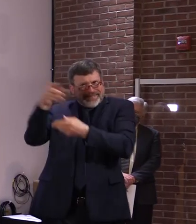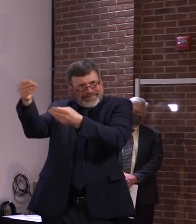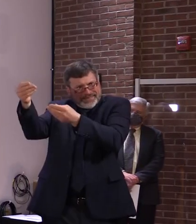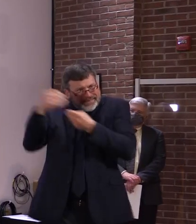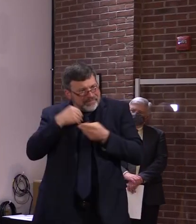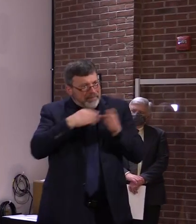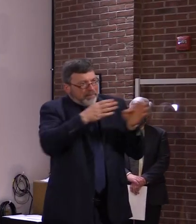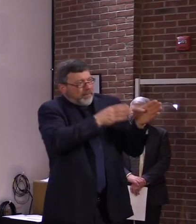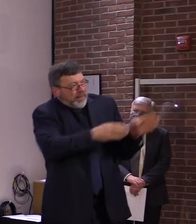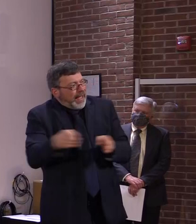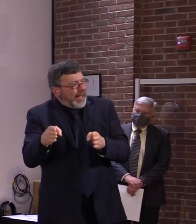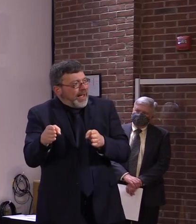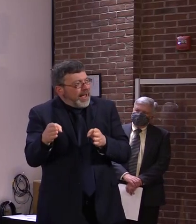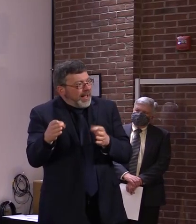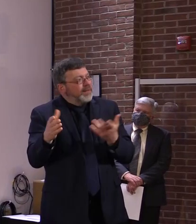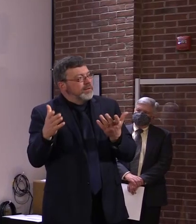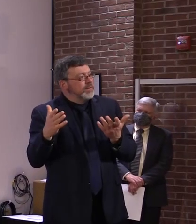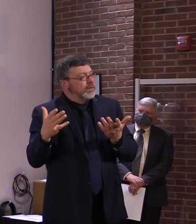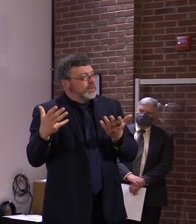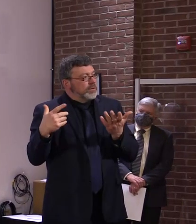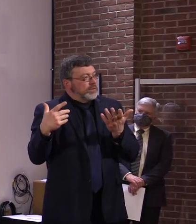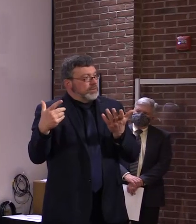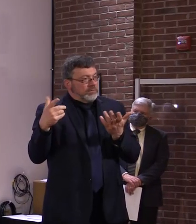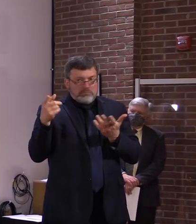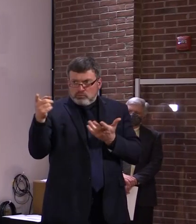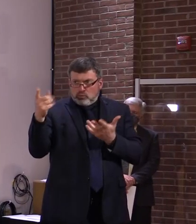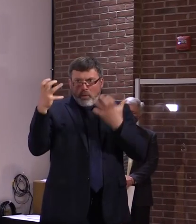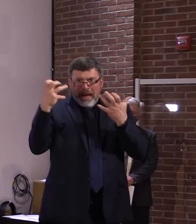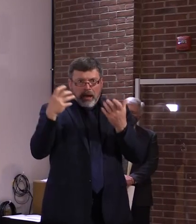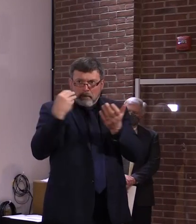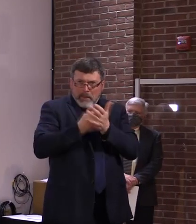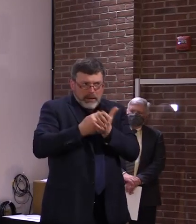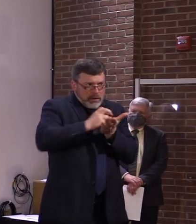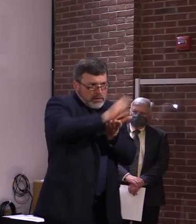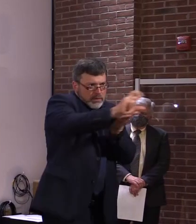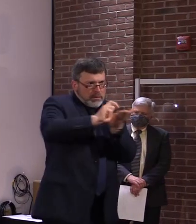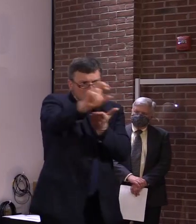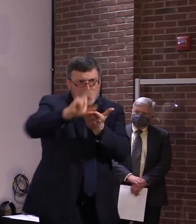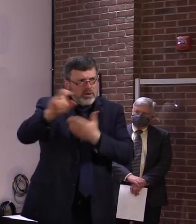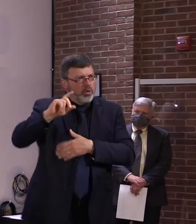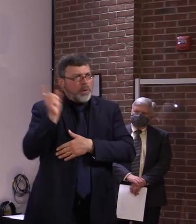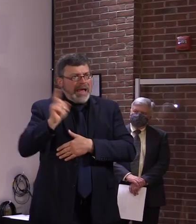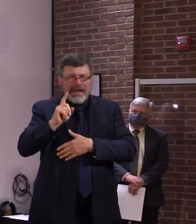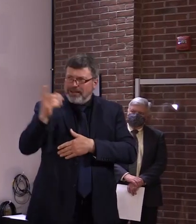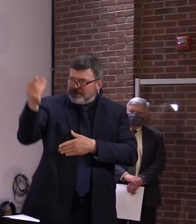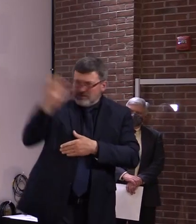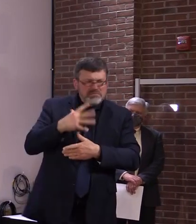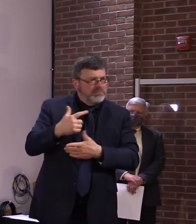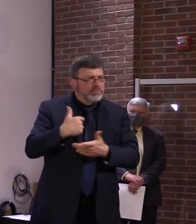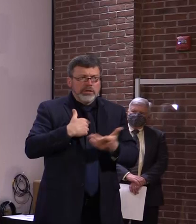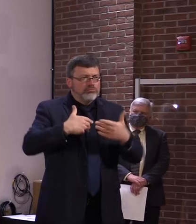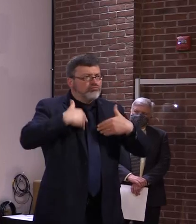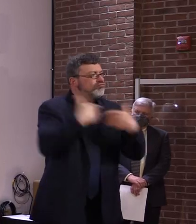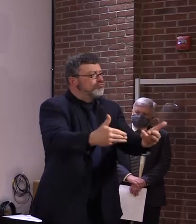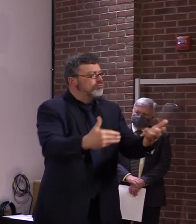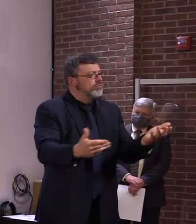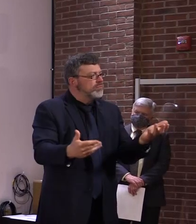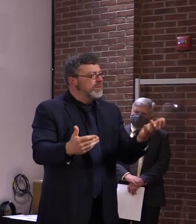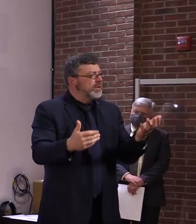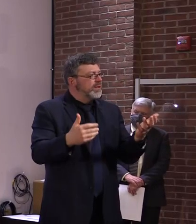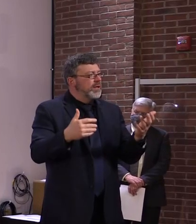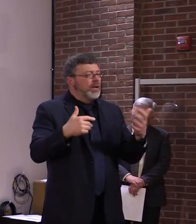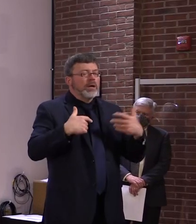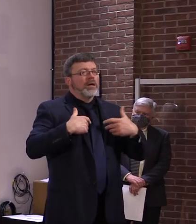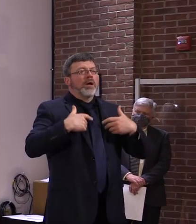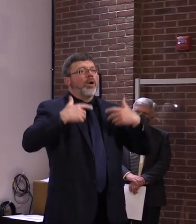all this year. We didn't intend to spend it all in the first year, but we put a plan together that would really benefit